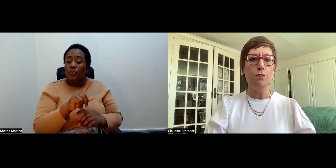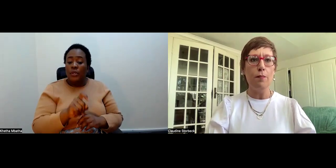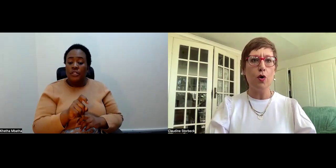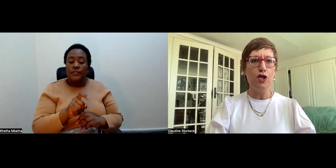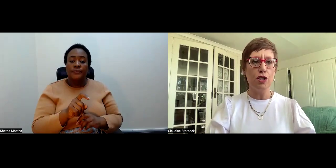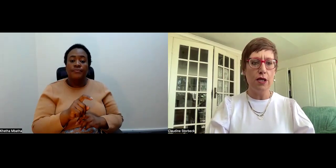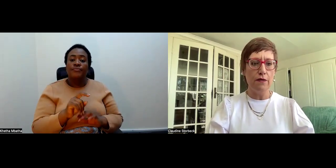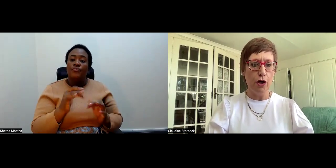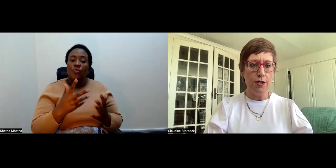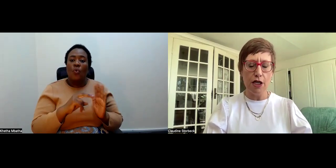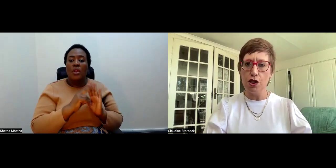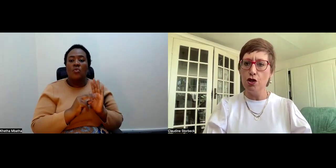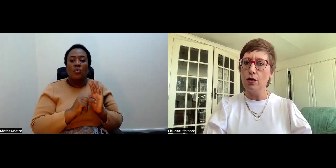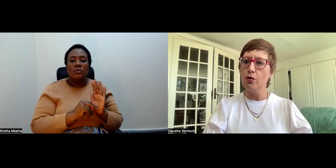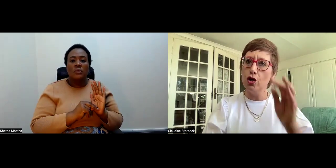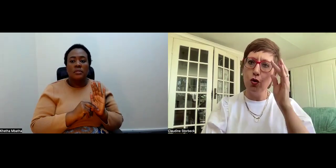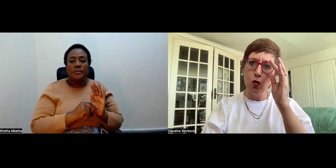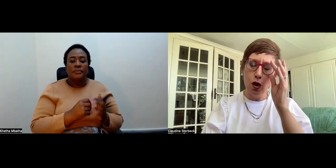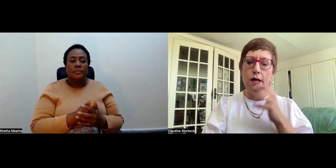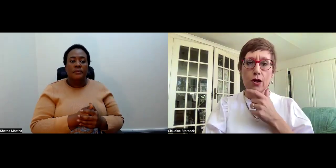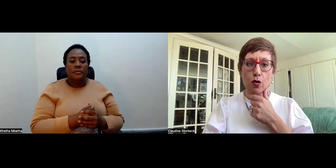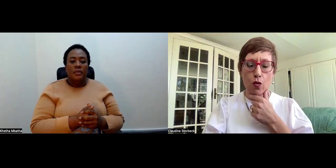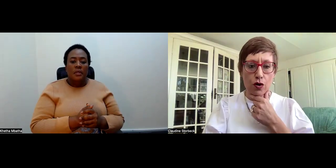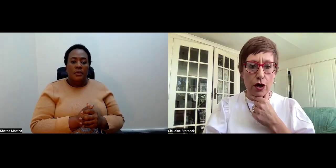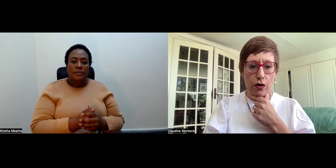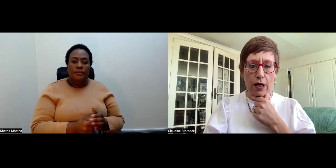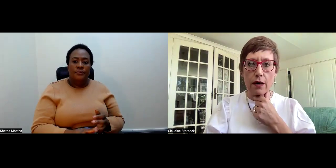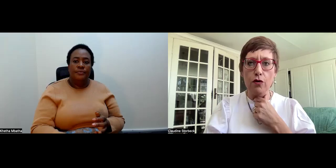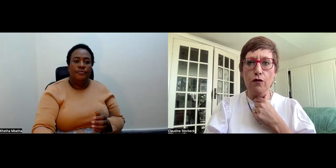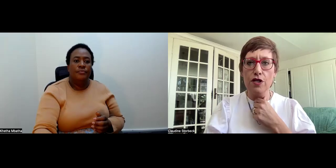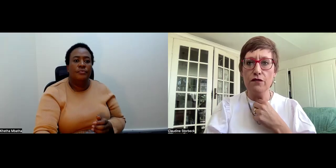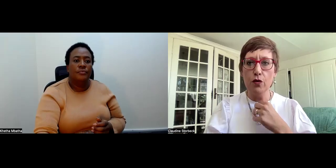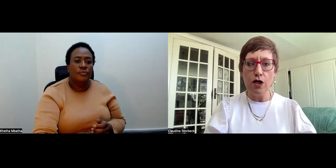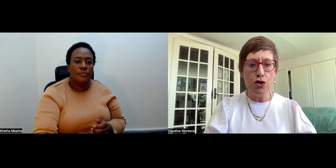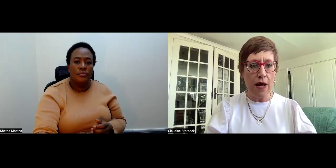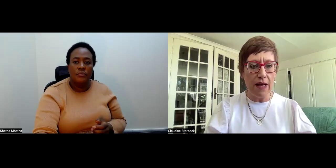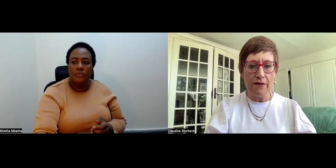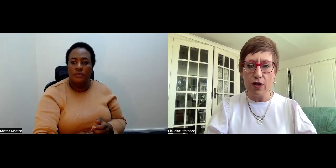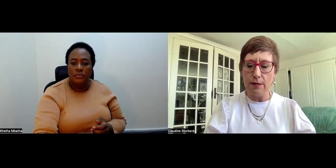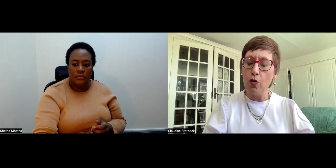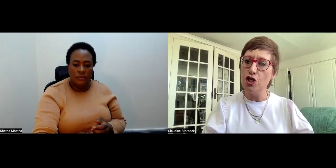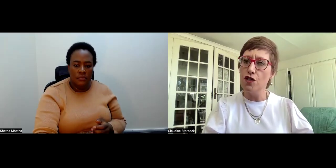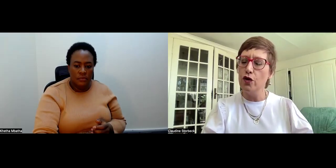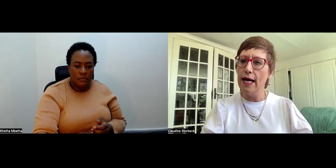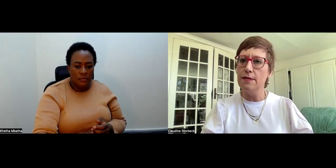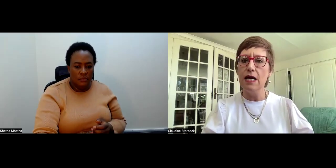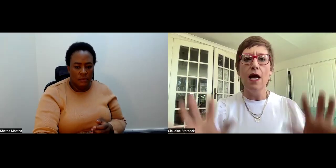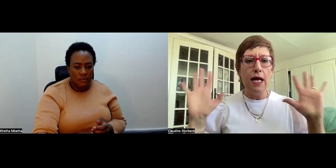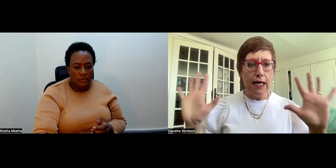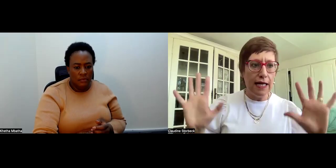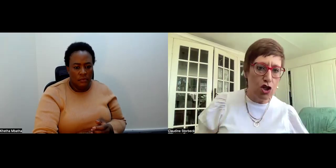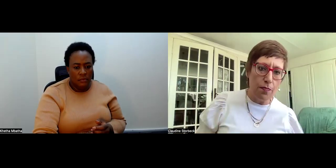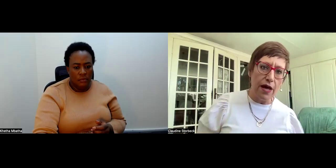You're welcome to pop a question in the notes section. You can put on your audio, your voice if you want to, and then I've got some questions for you